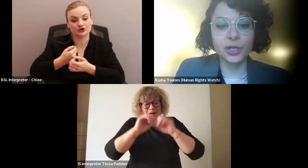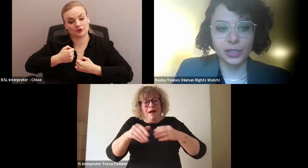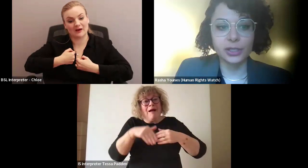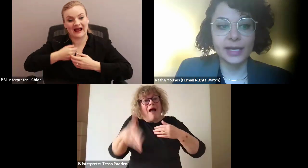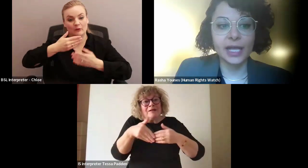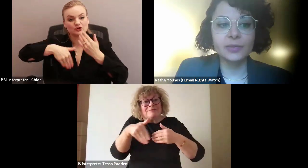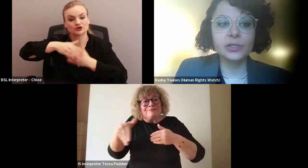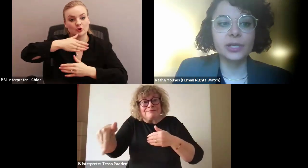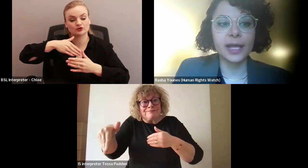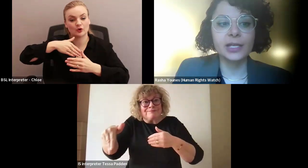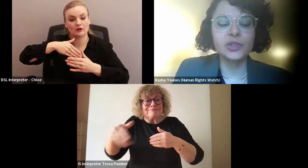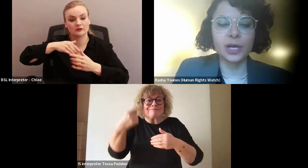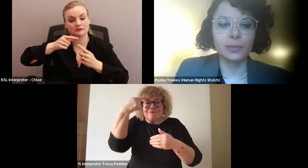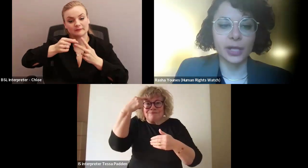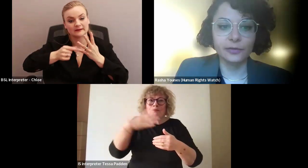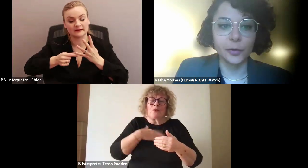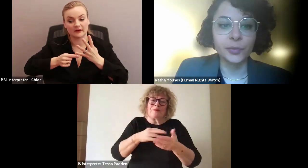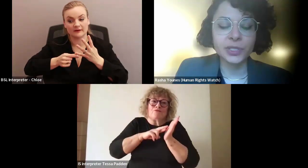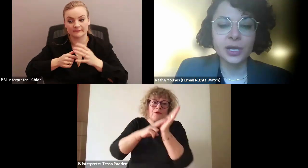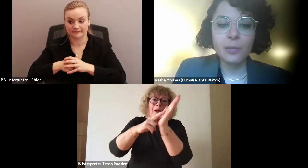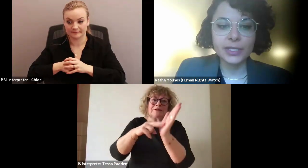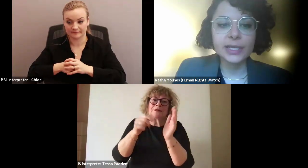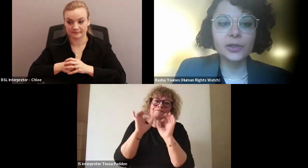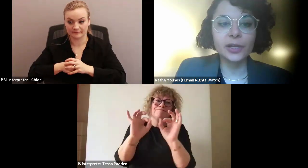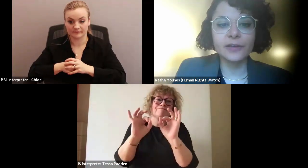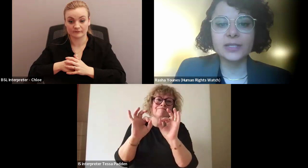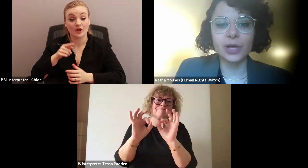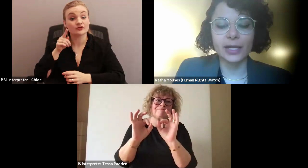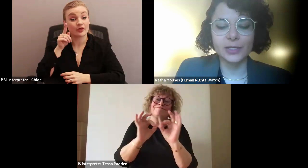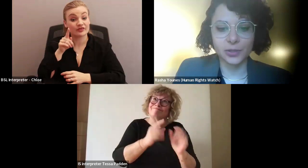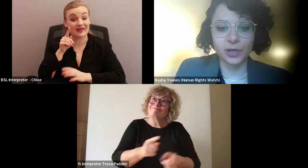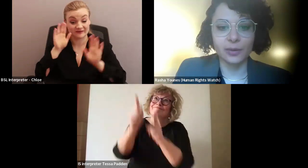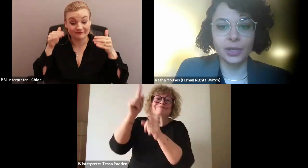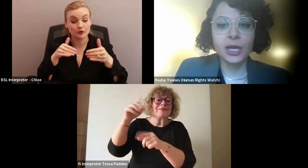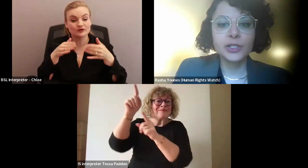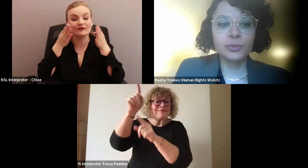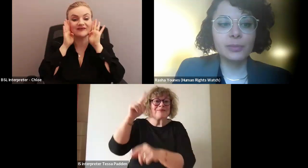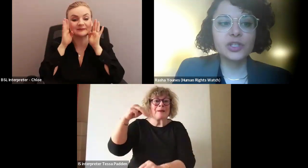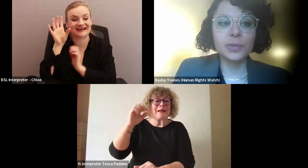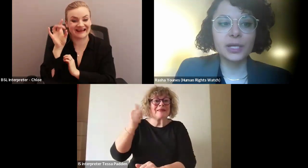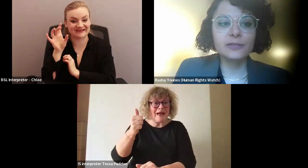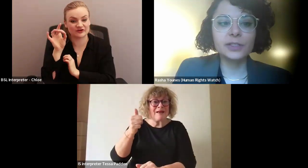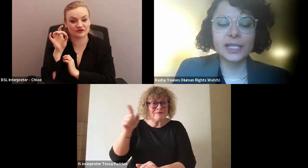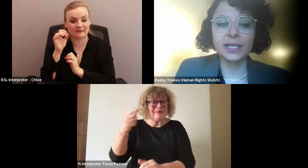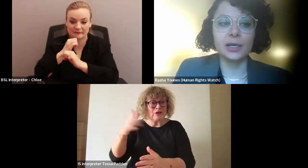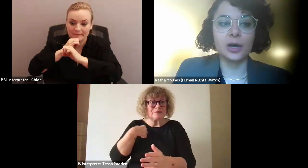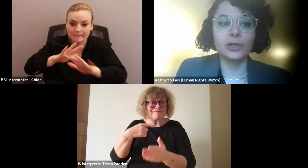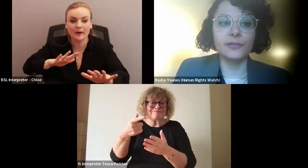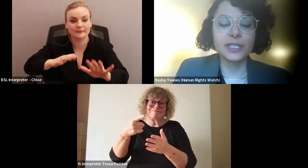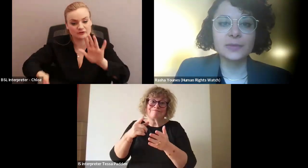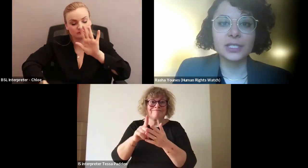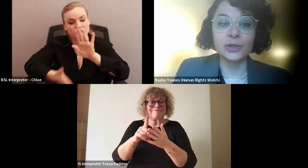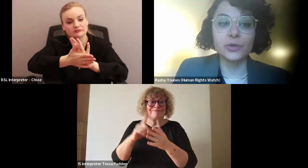of concern and aims to engage Meta platforms, particularly Facebook and Instagram, to publish meaningful